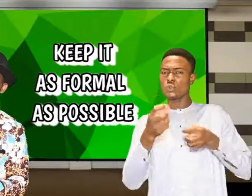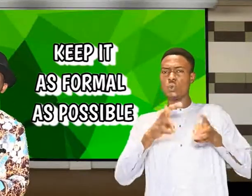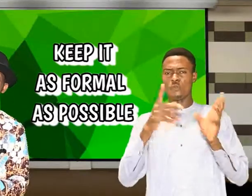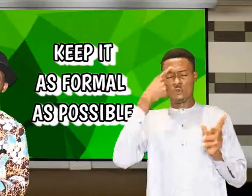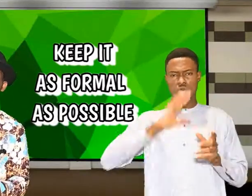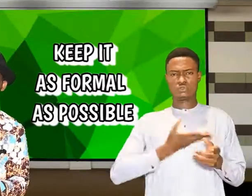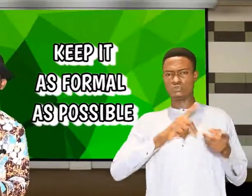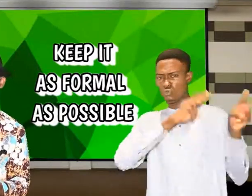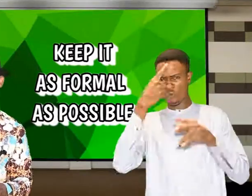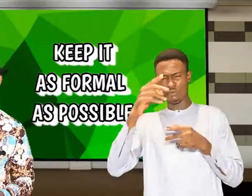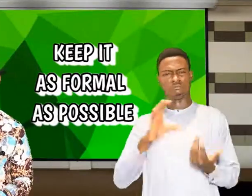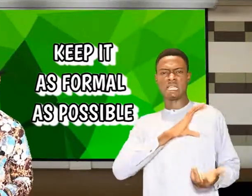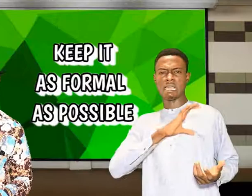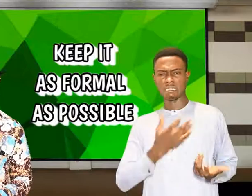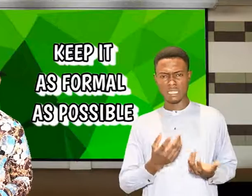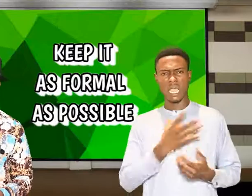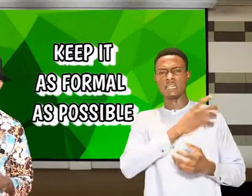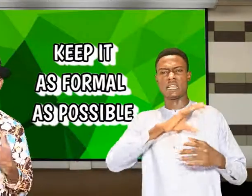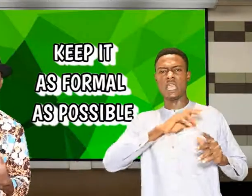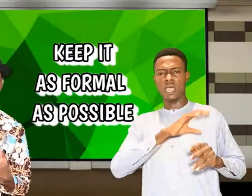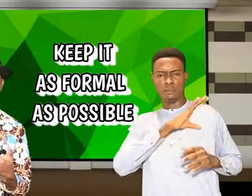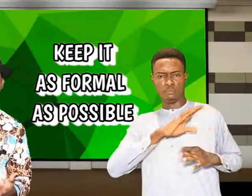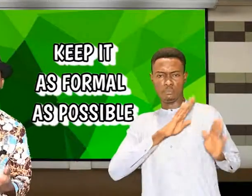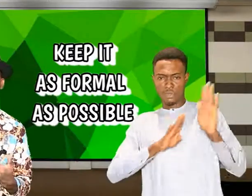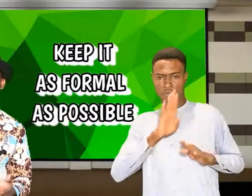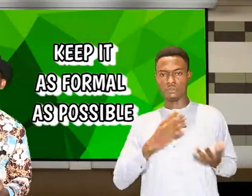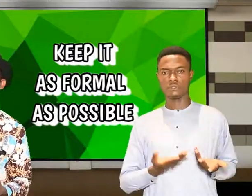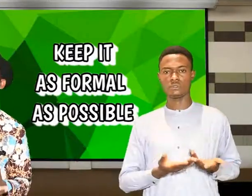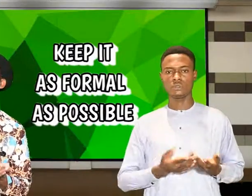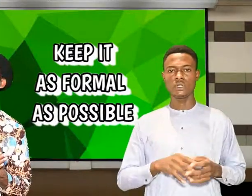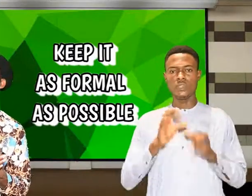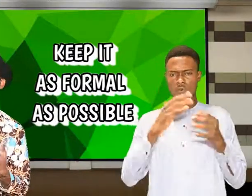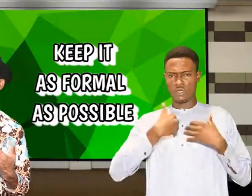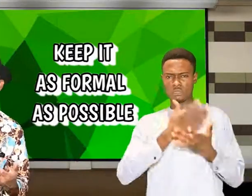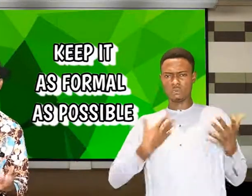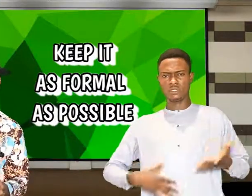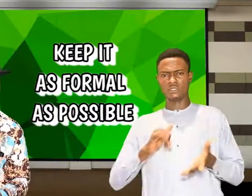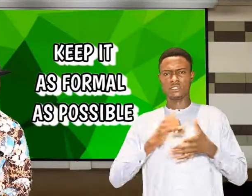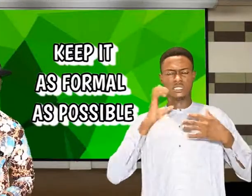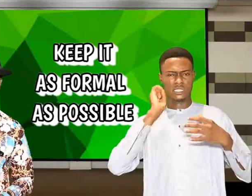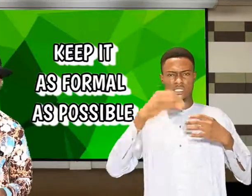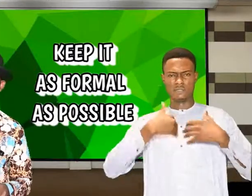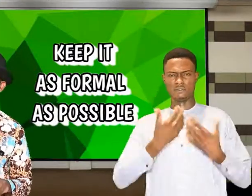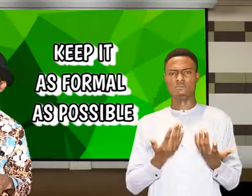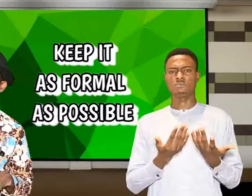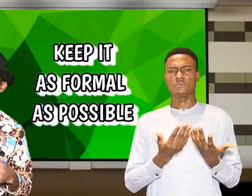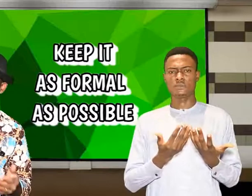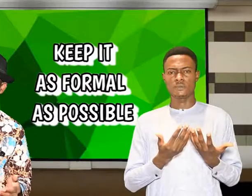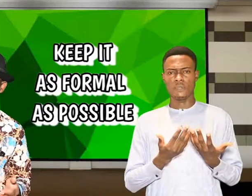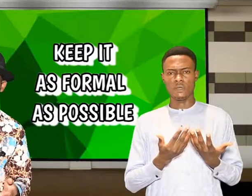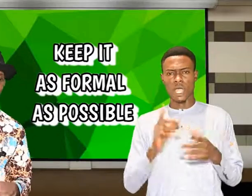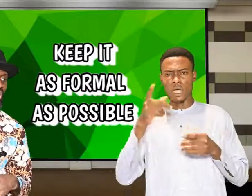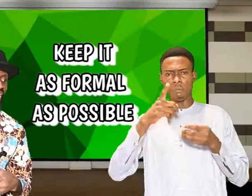person's character and habits. So if you have somebody who probably has said something disdaining about